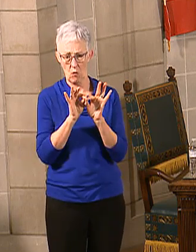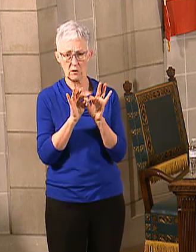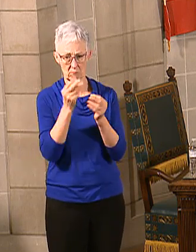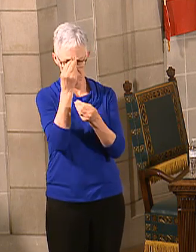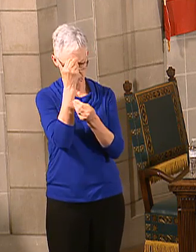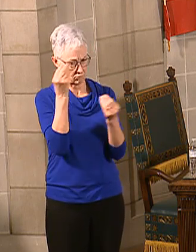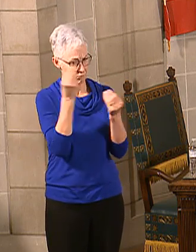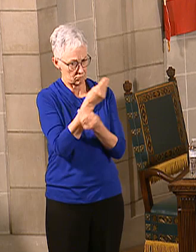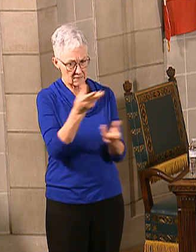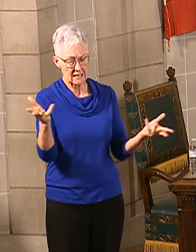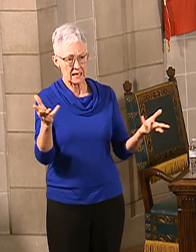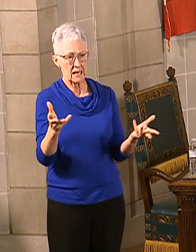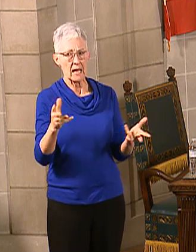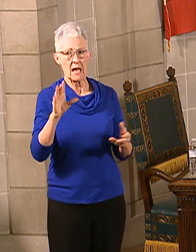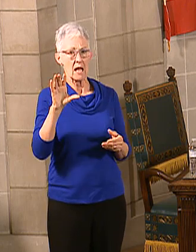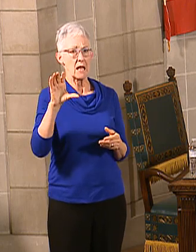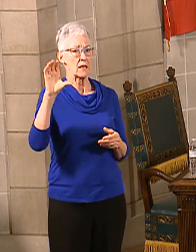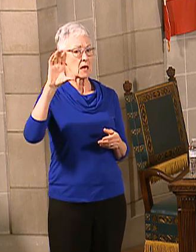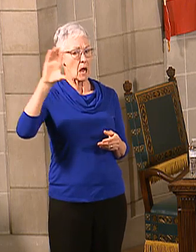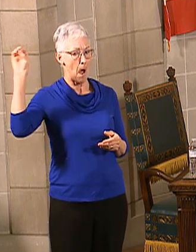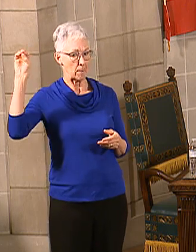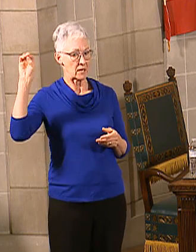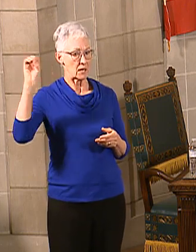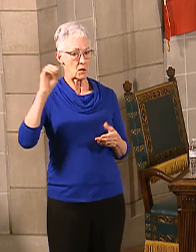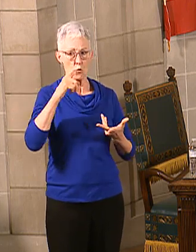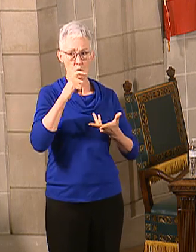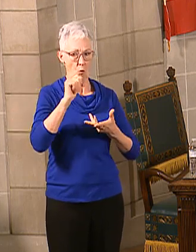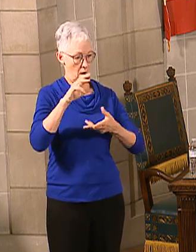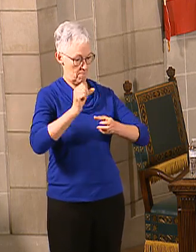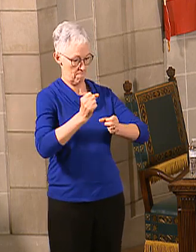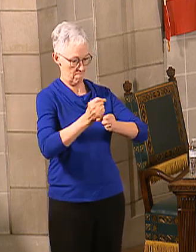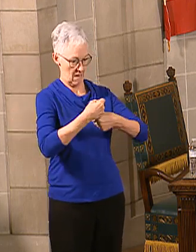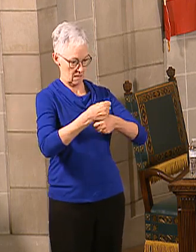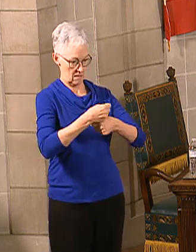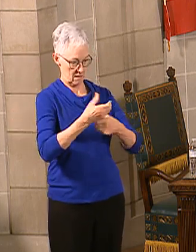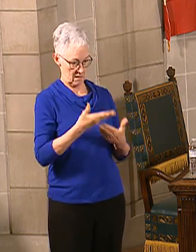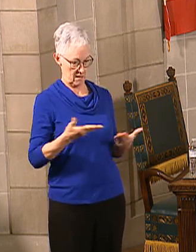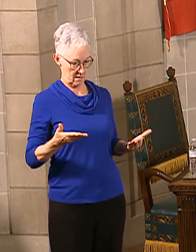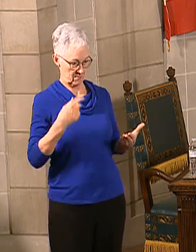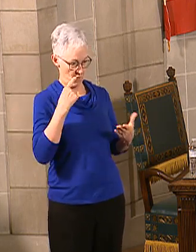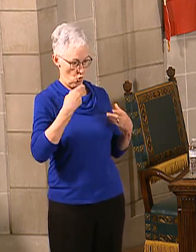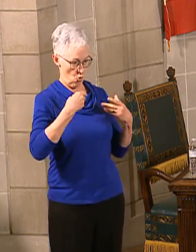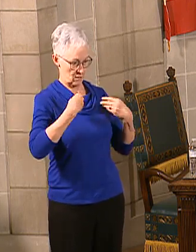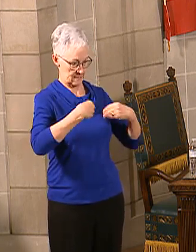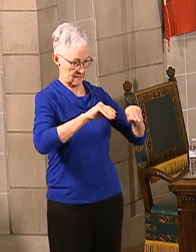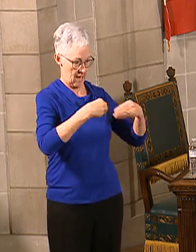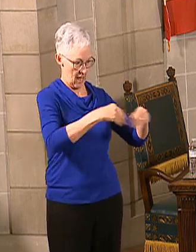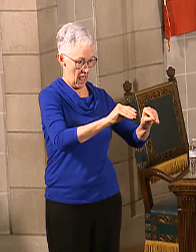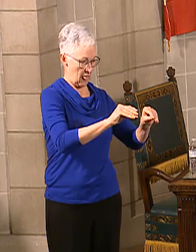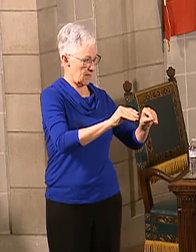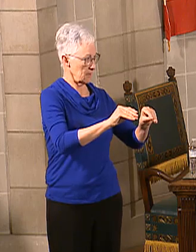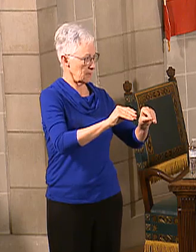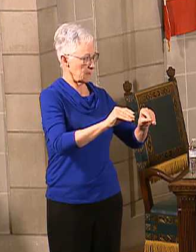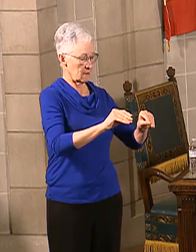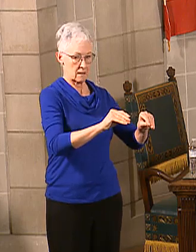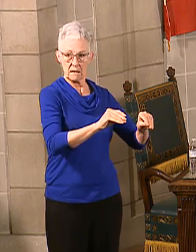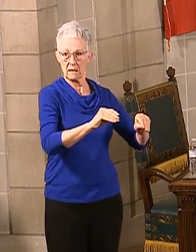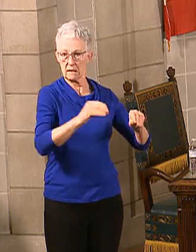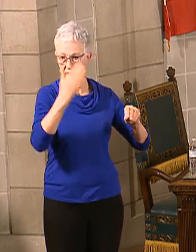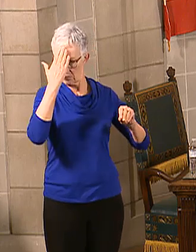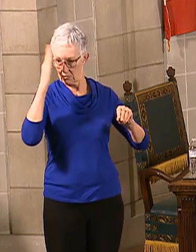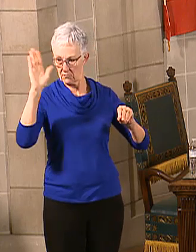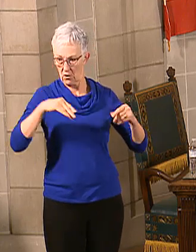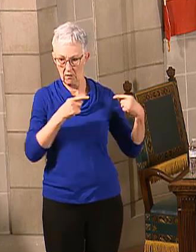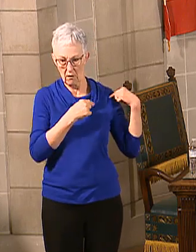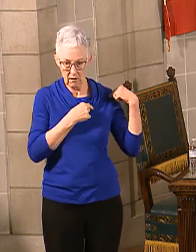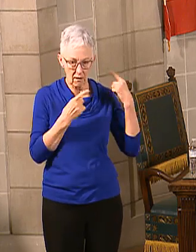the manufacturers have changed what they are manufacturing. And since the big issue has been toilet paper, I want to talk about toilet paper